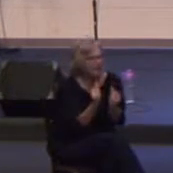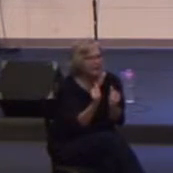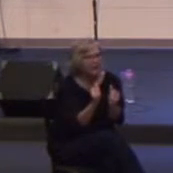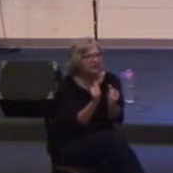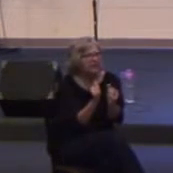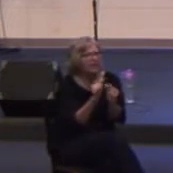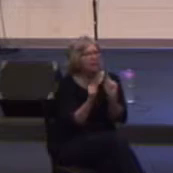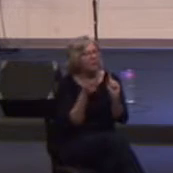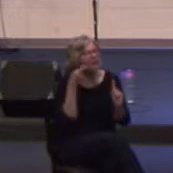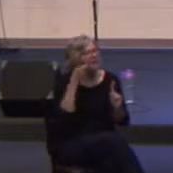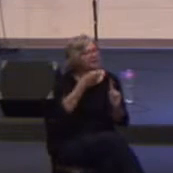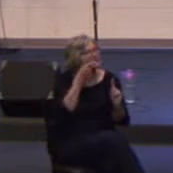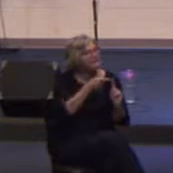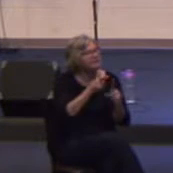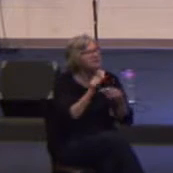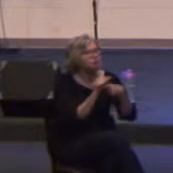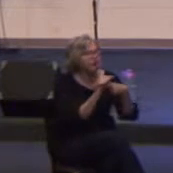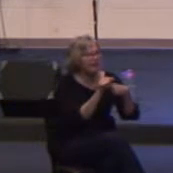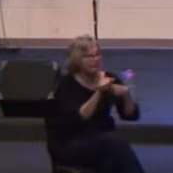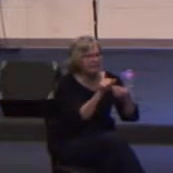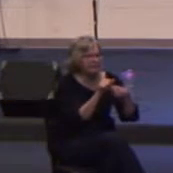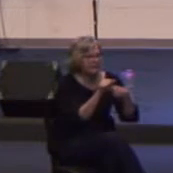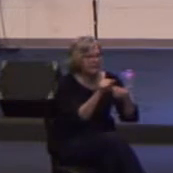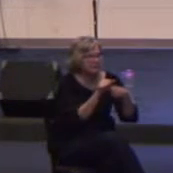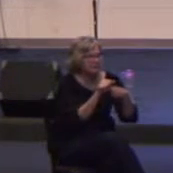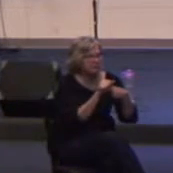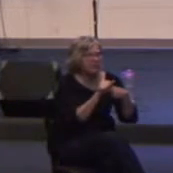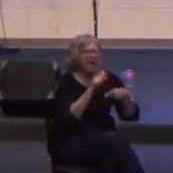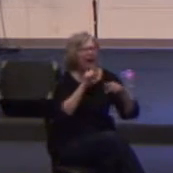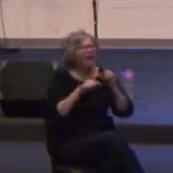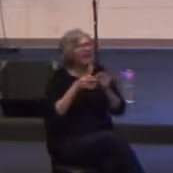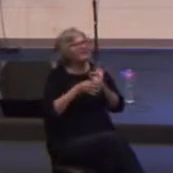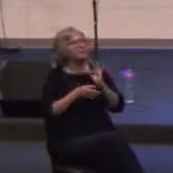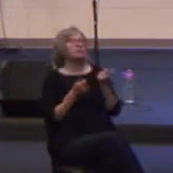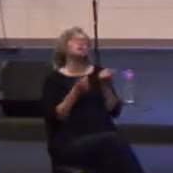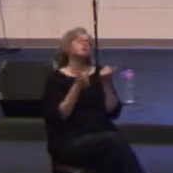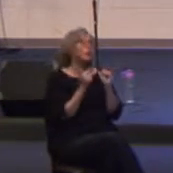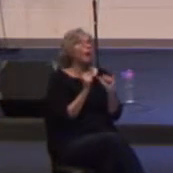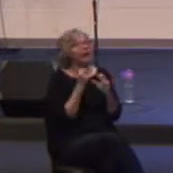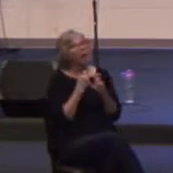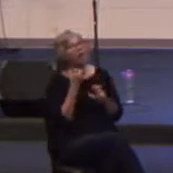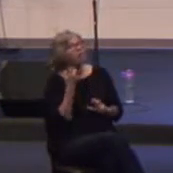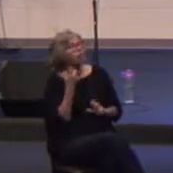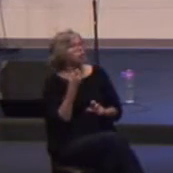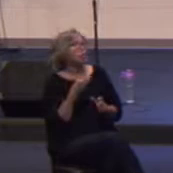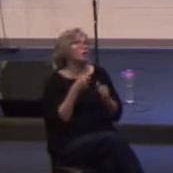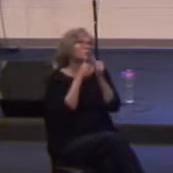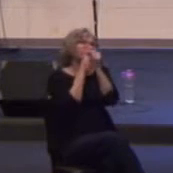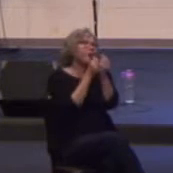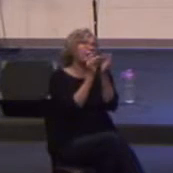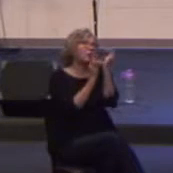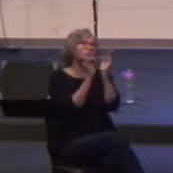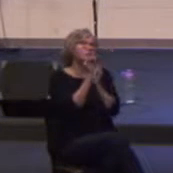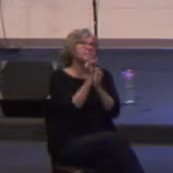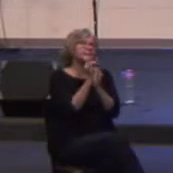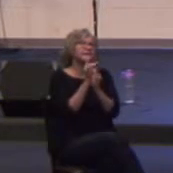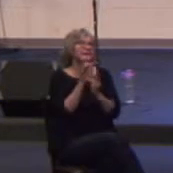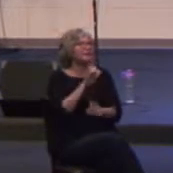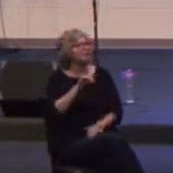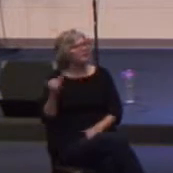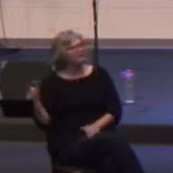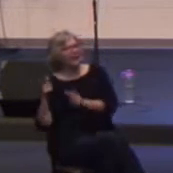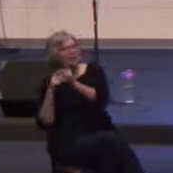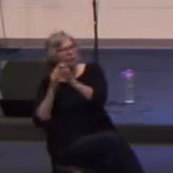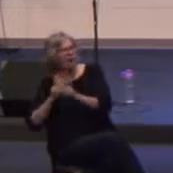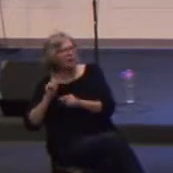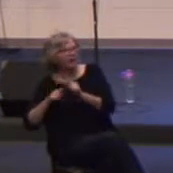it's about training. I can't just try harder to follow Jesus, just like Eliud cannot simply